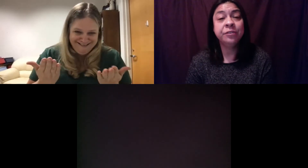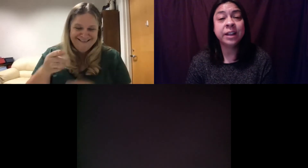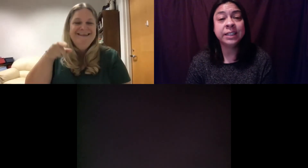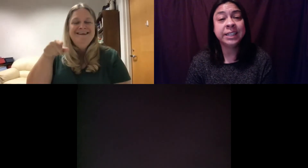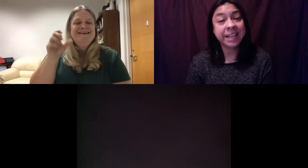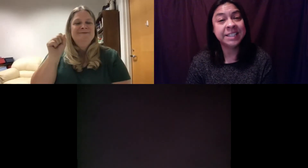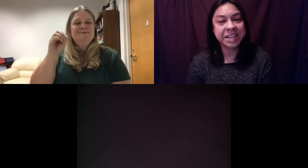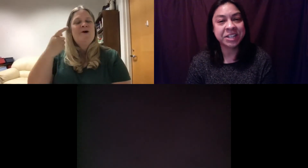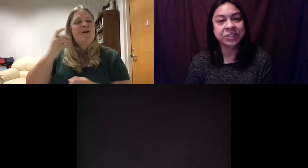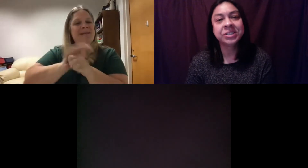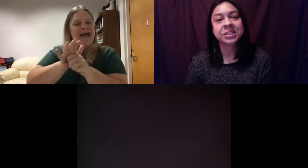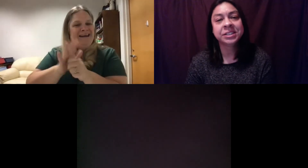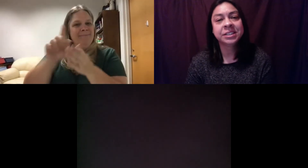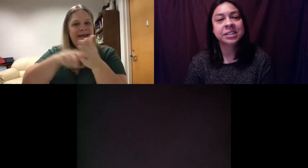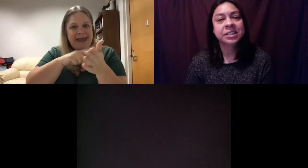And finally, it's here.